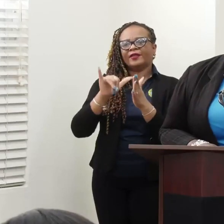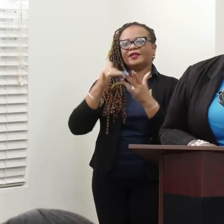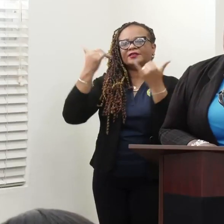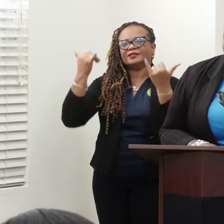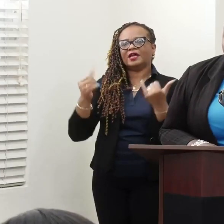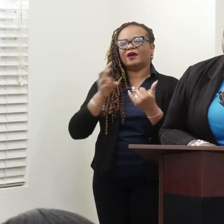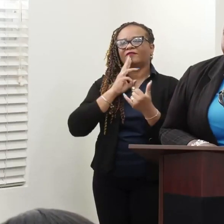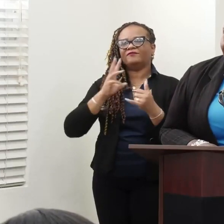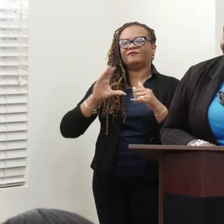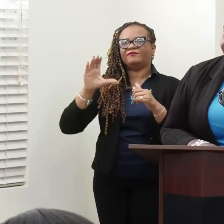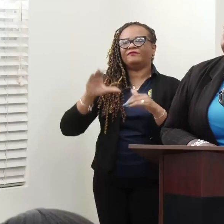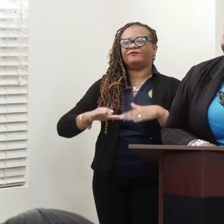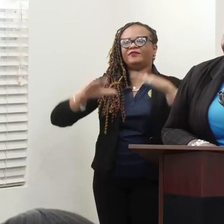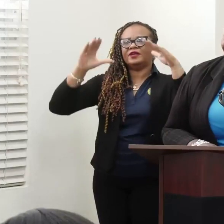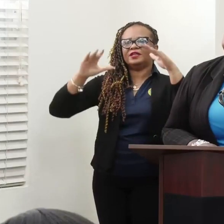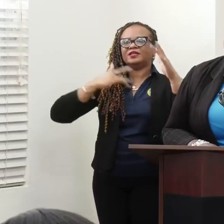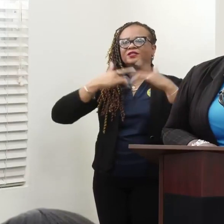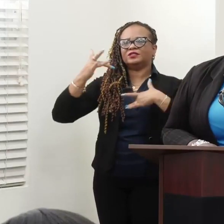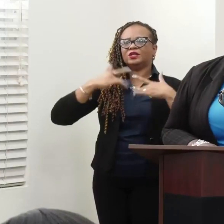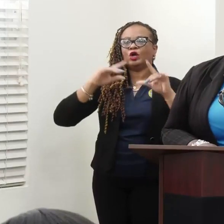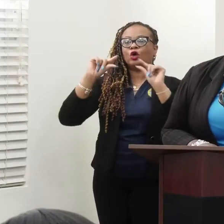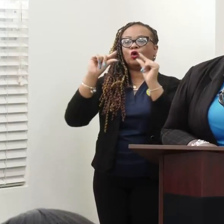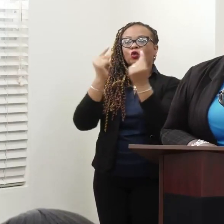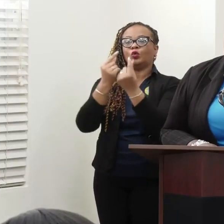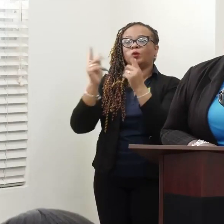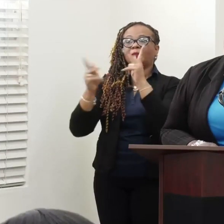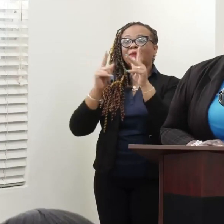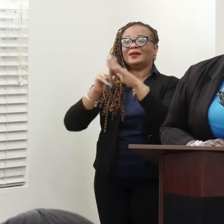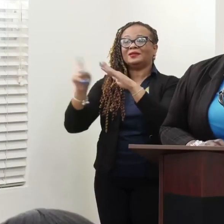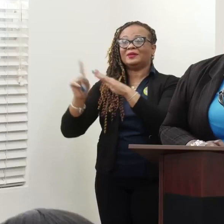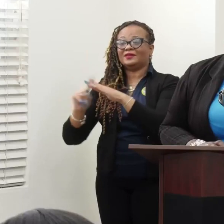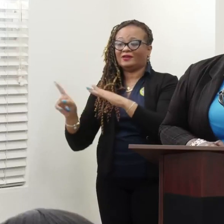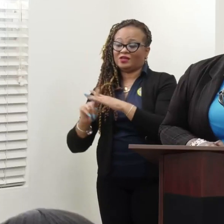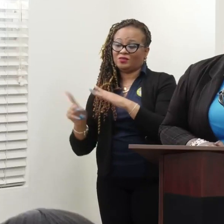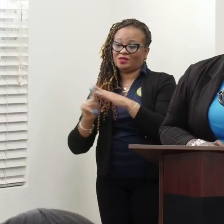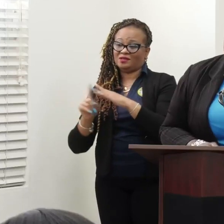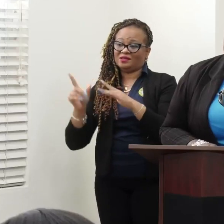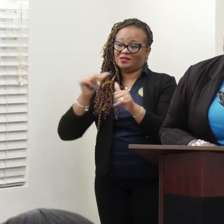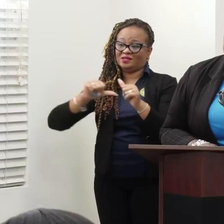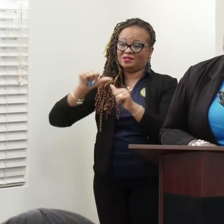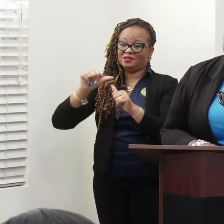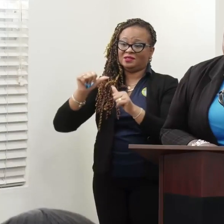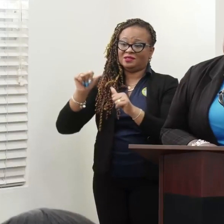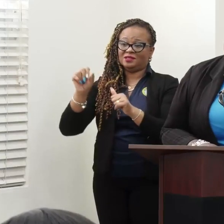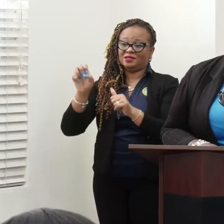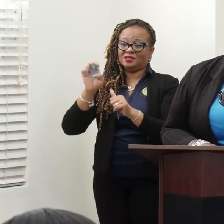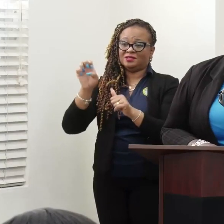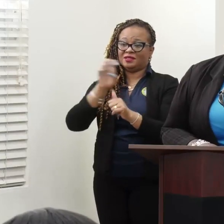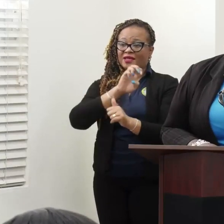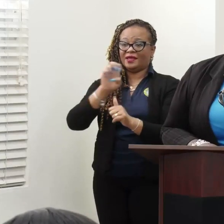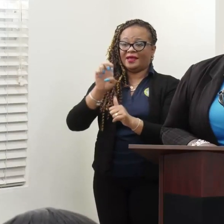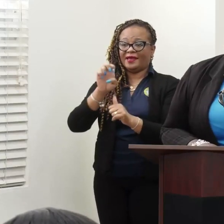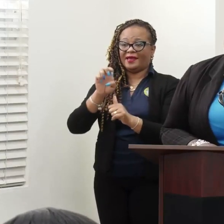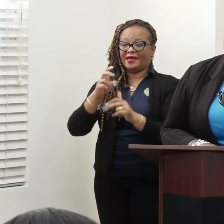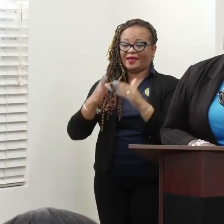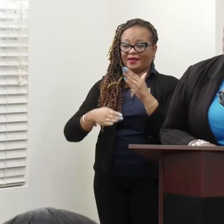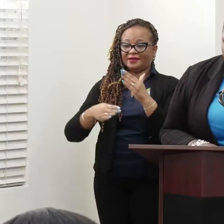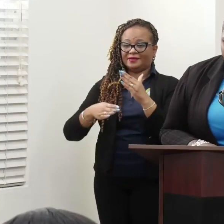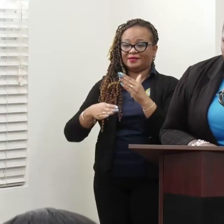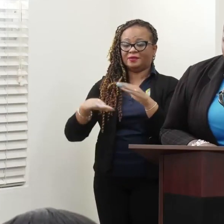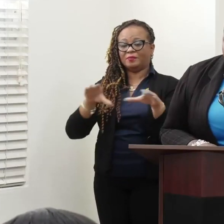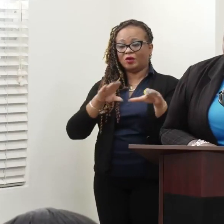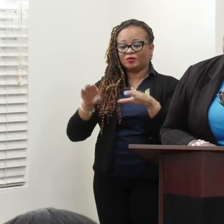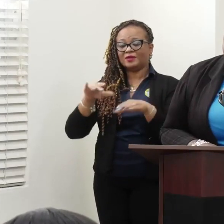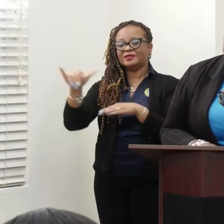now flooding concerns and a group of people had to be evacuated. Out of Eastern Grand Bahama, weather conditions remain moderate,